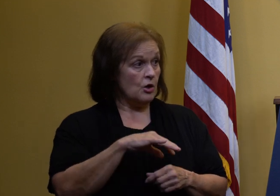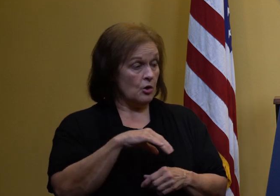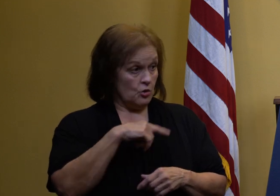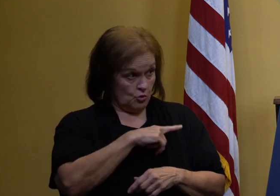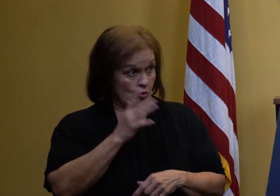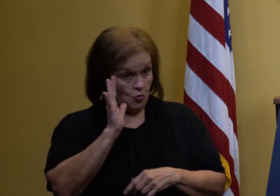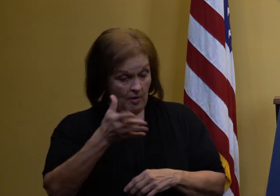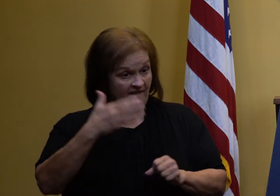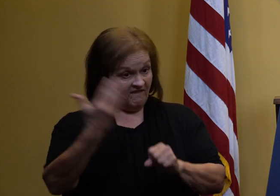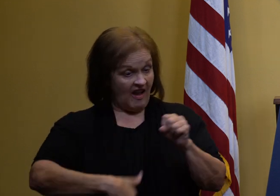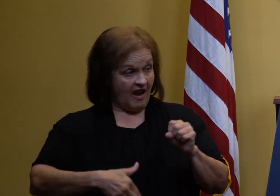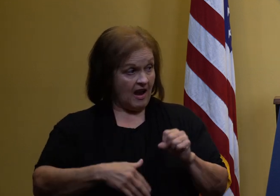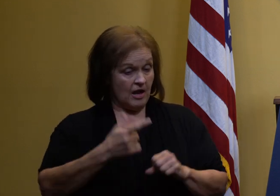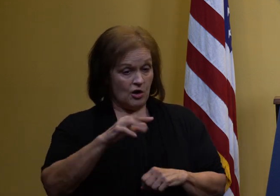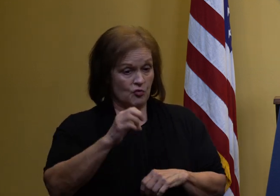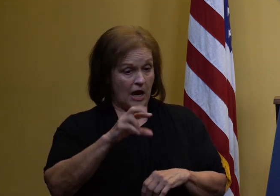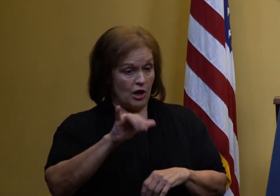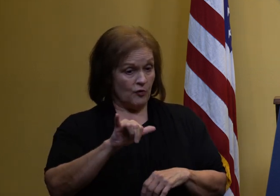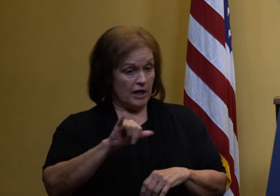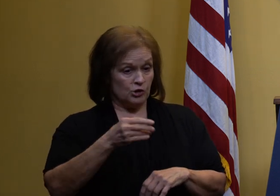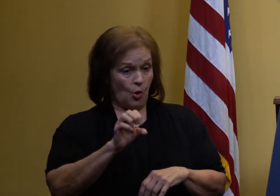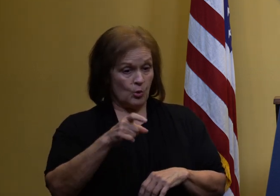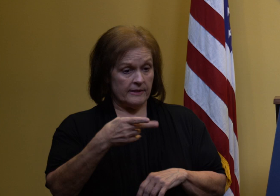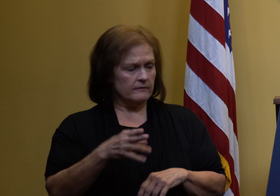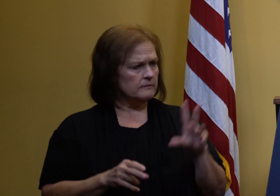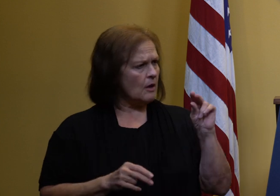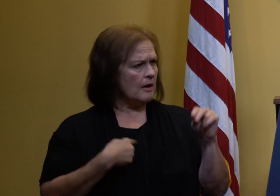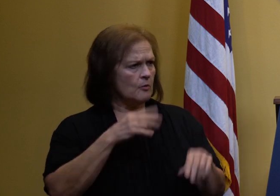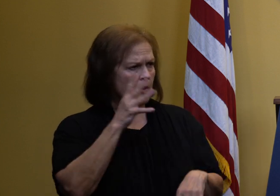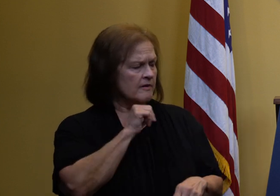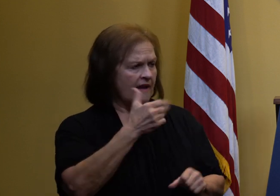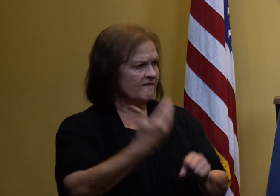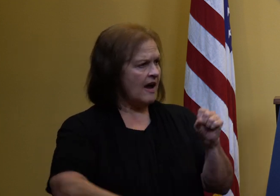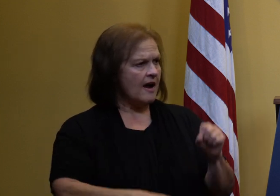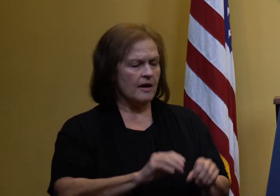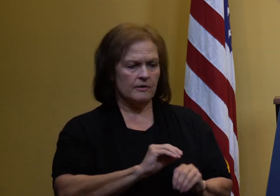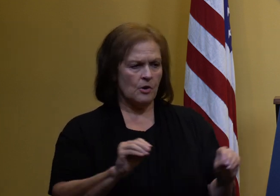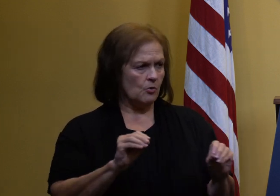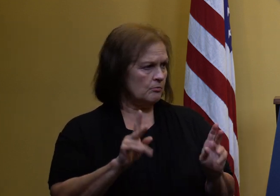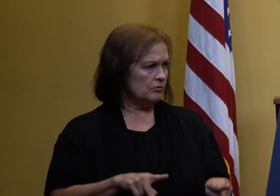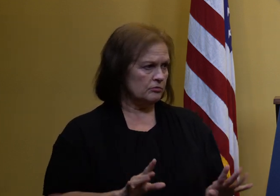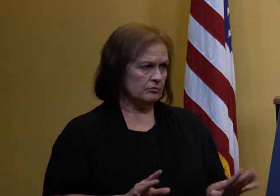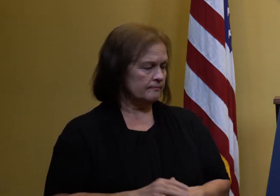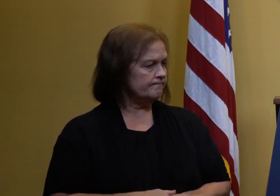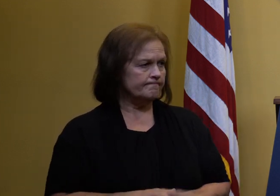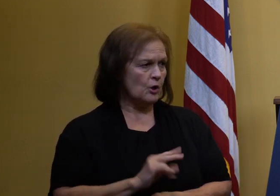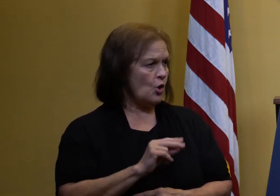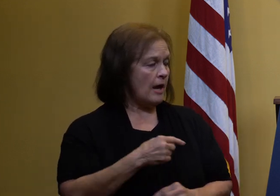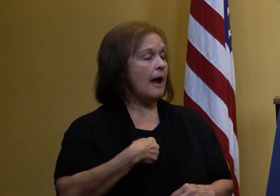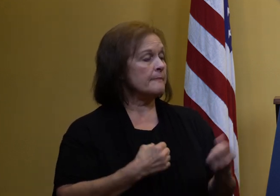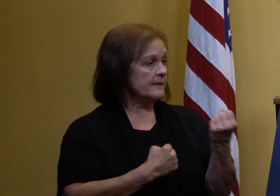firing Gregory Joseph? No, I'm not firing anybody. I'm not firing anyone. Yeah.